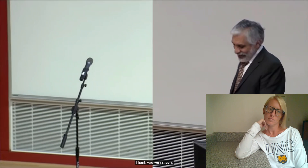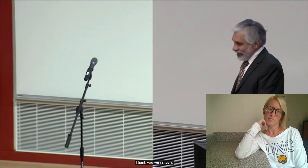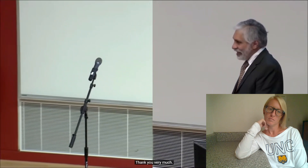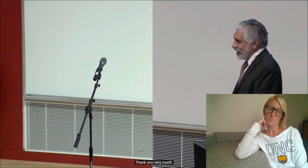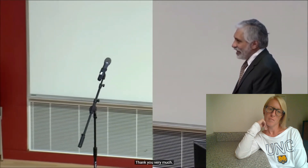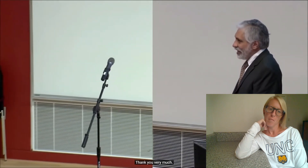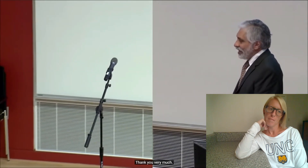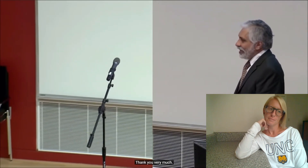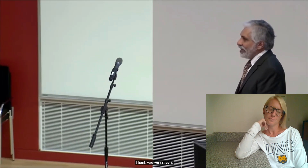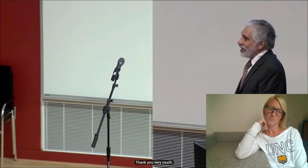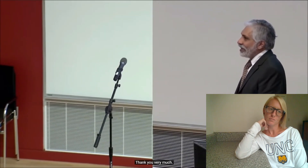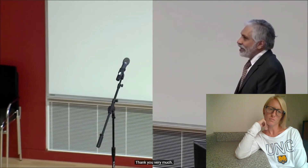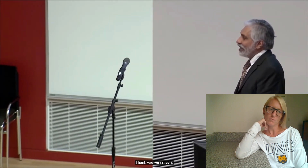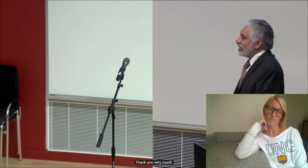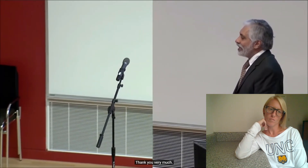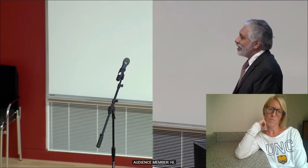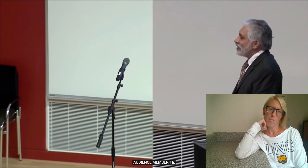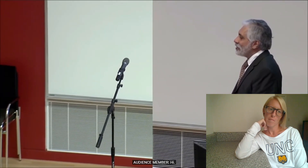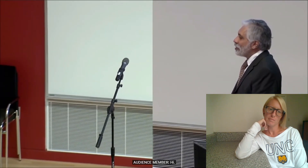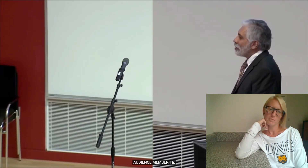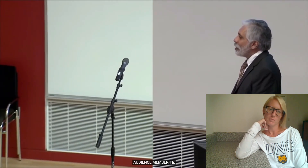Thank you very much.